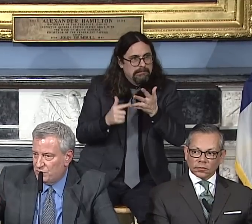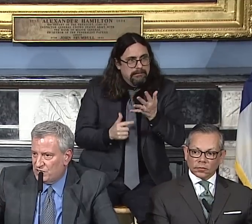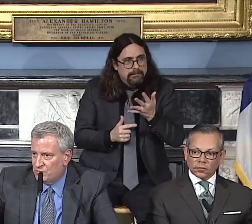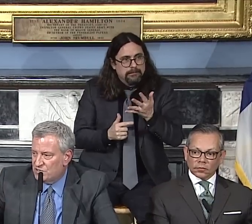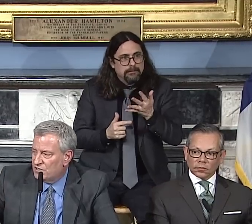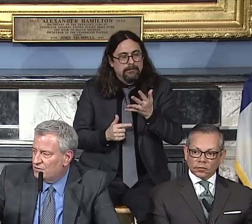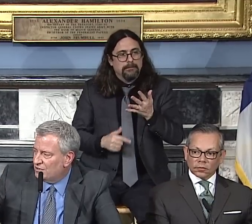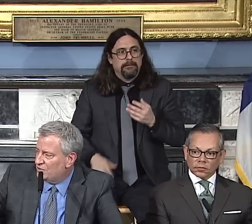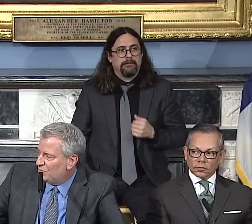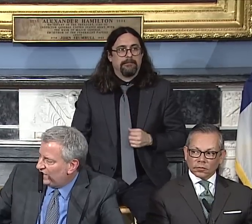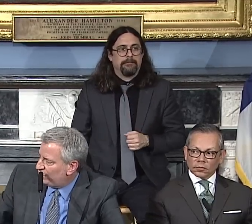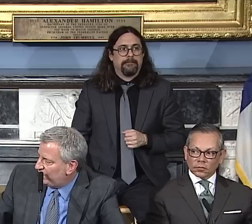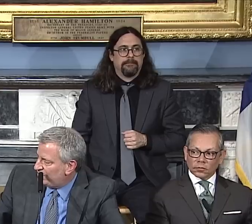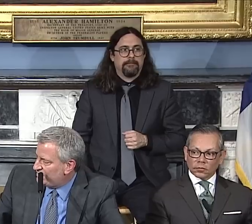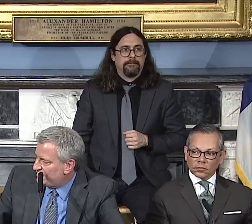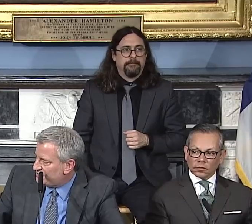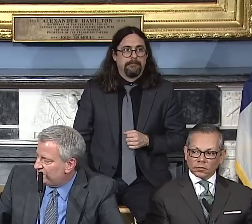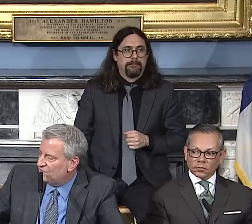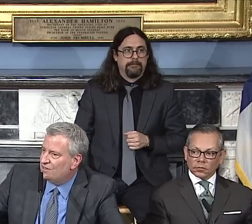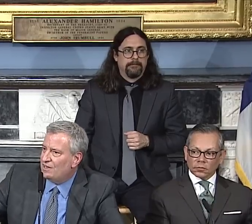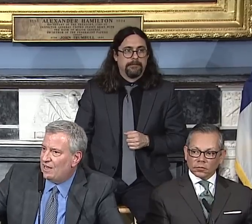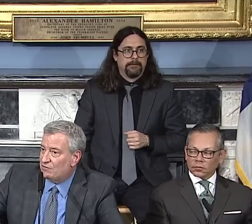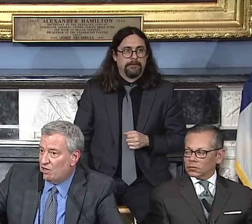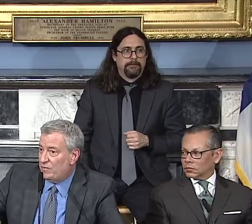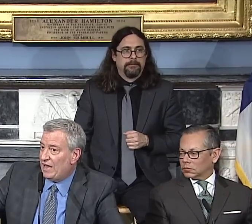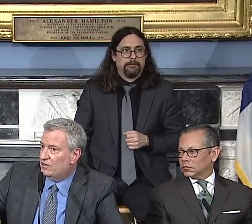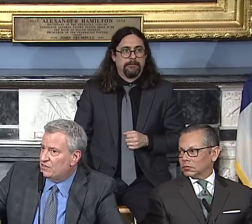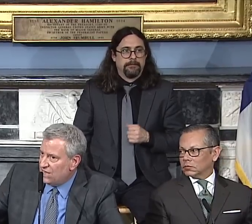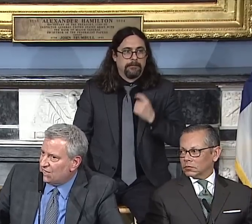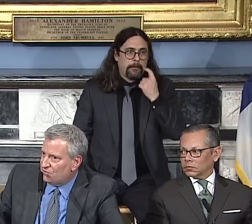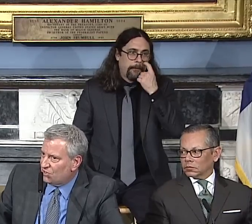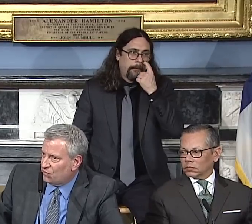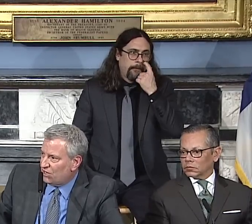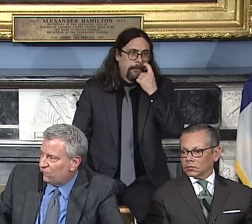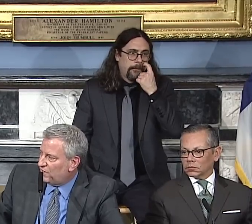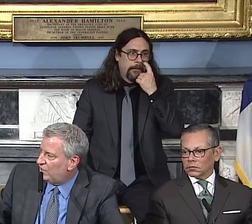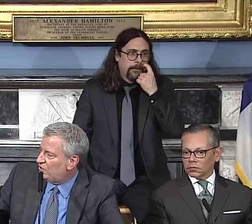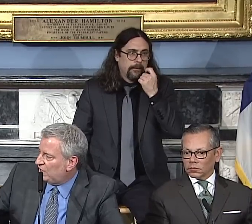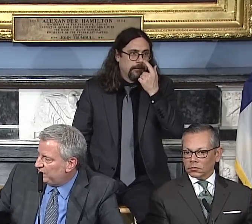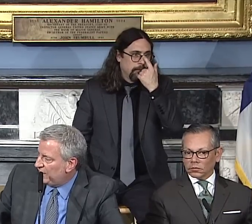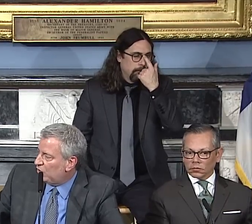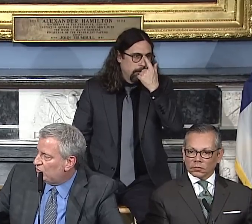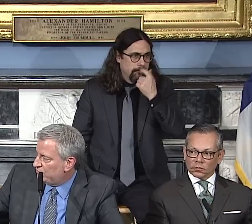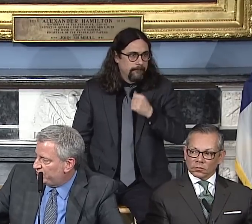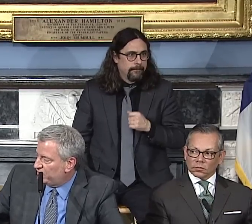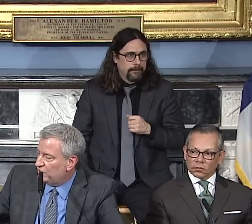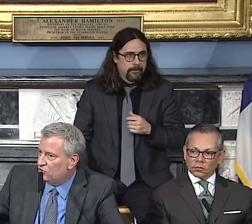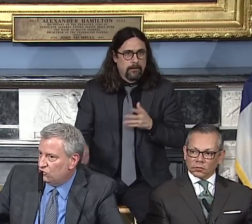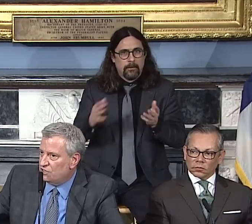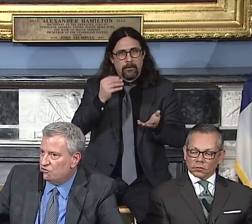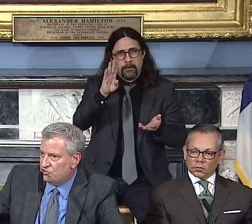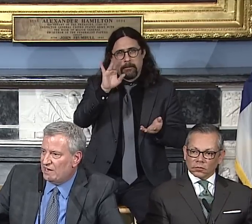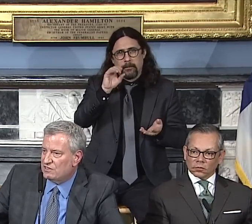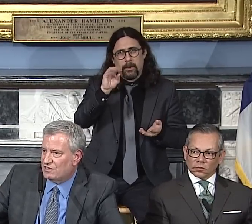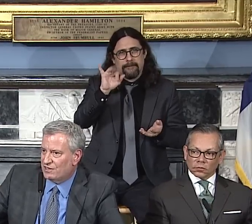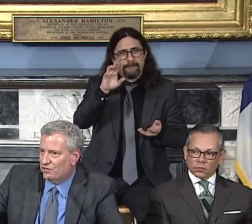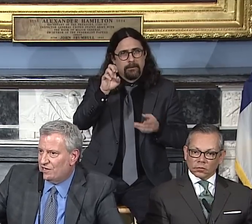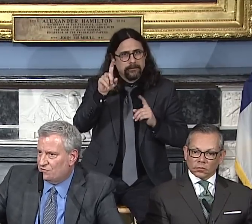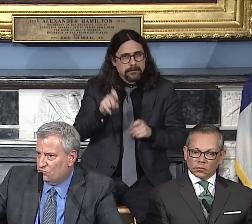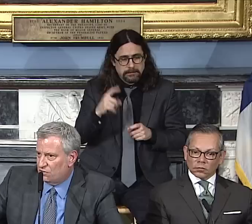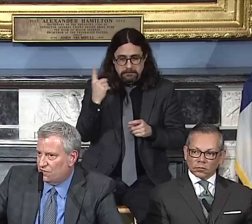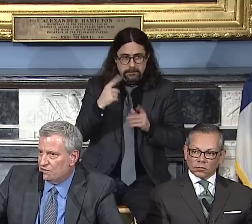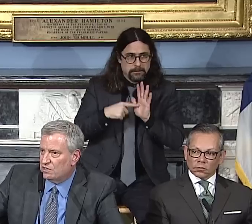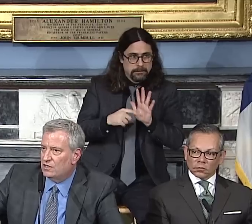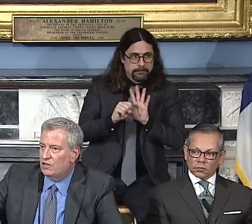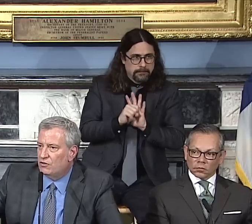through symptoms, the biofire test, have come back negative on the biofire, and now the very good chance that they could